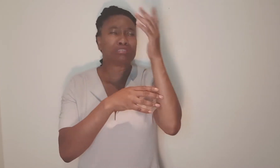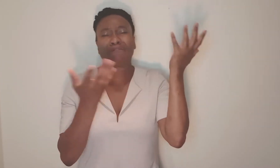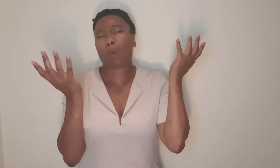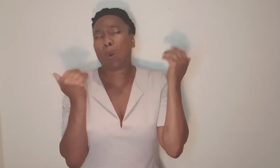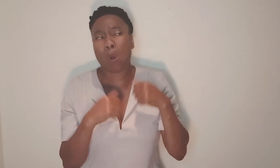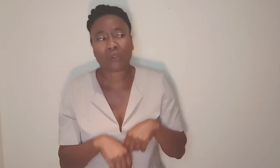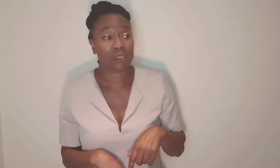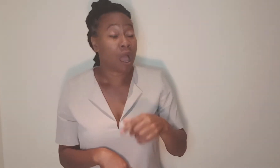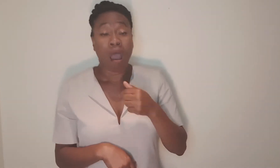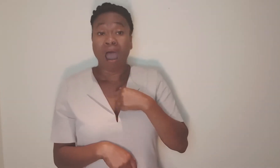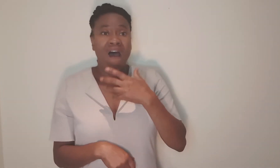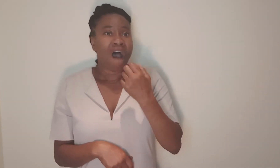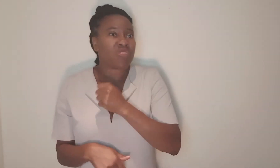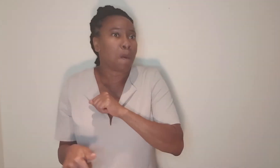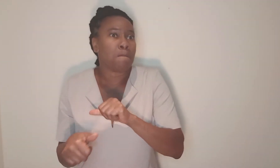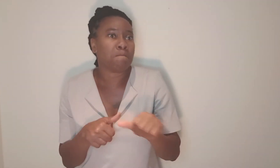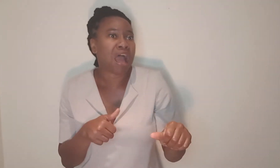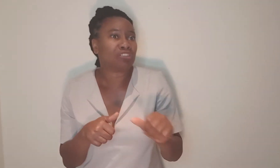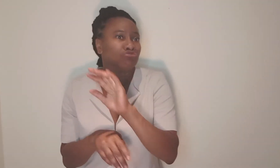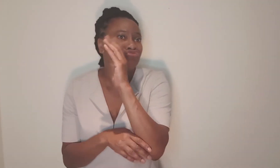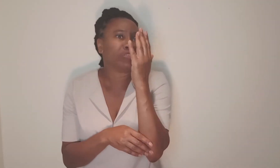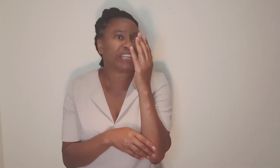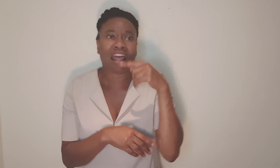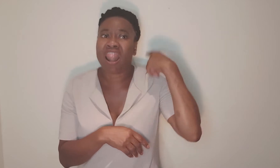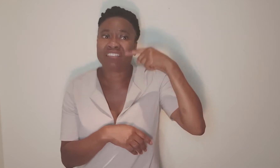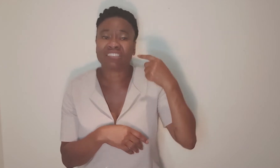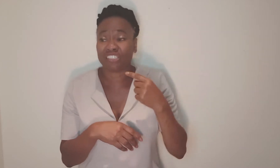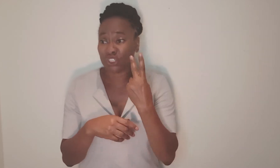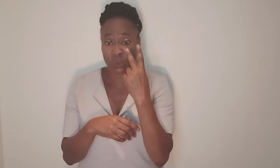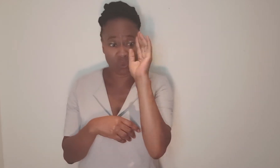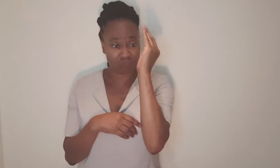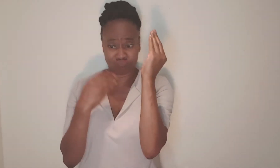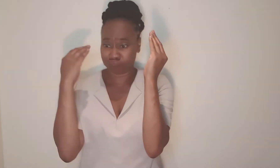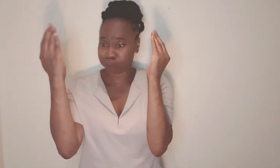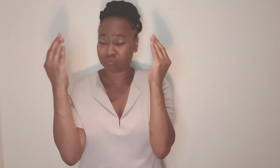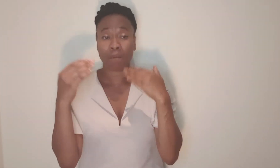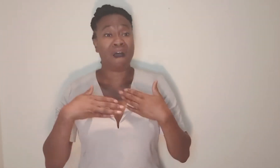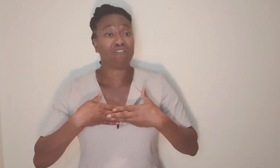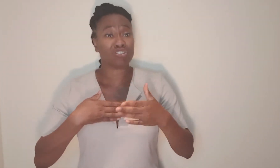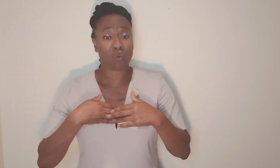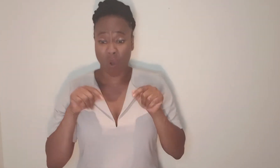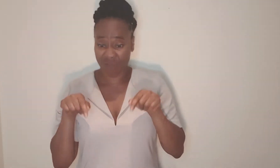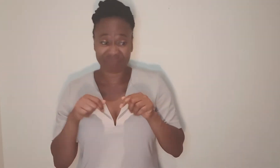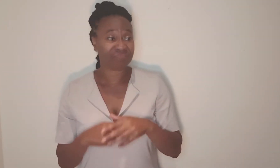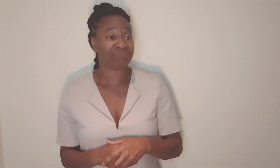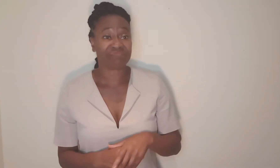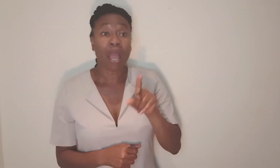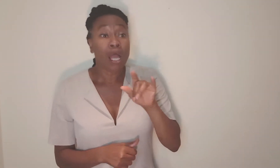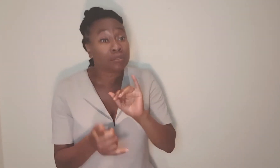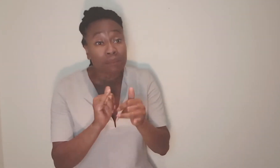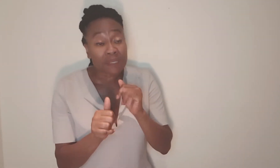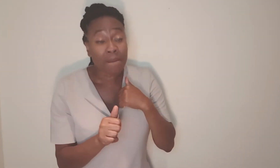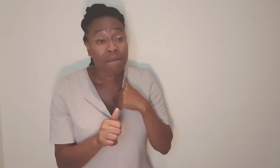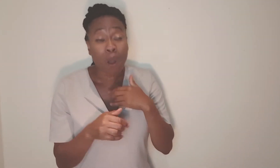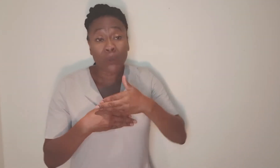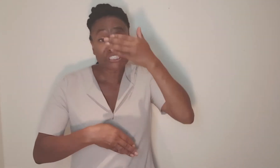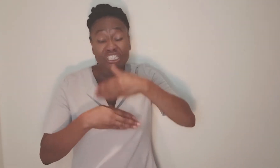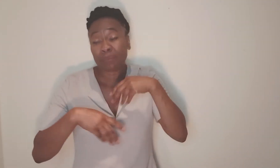And I've got the best 2 trees in the whole of London, right outside my front door. Sometimes I just sit at my